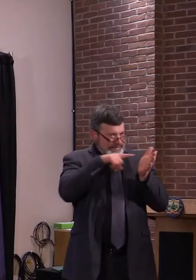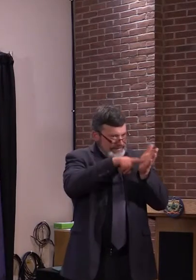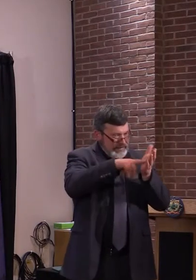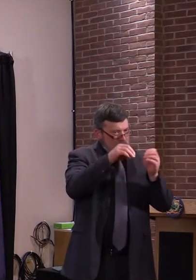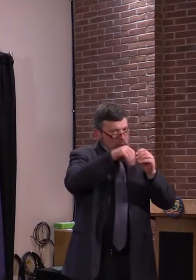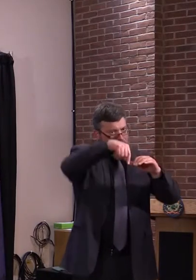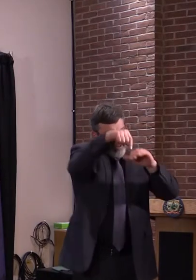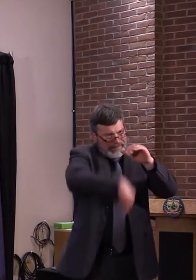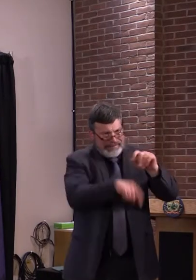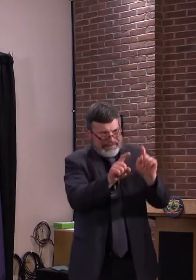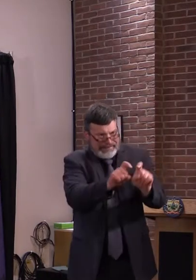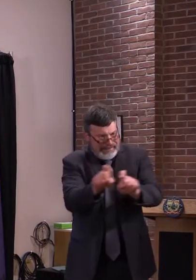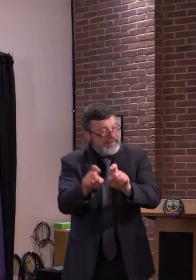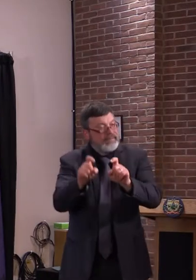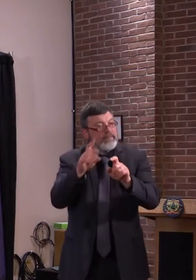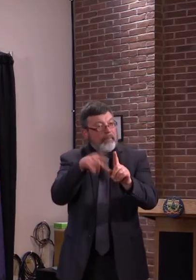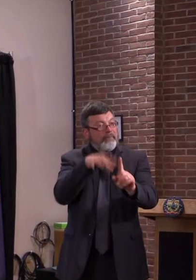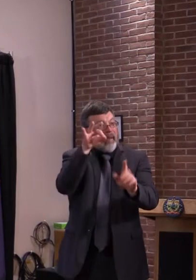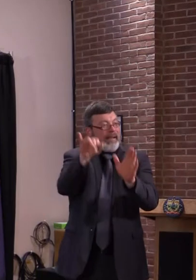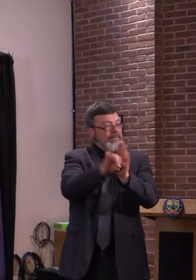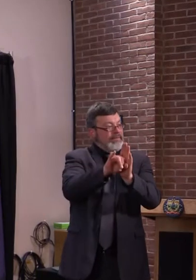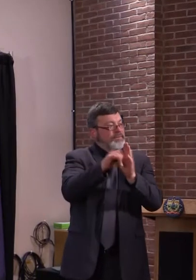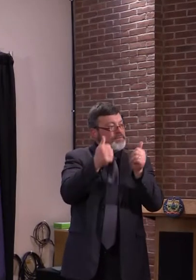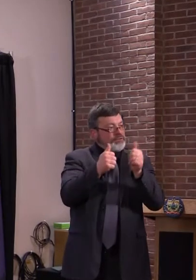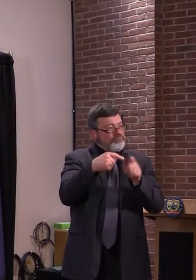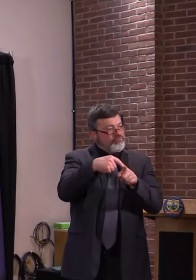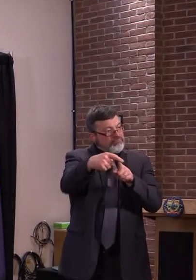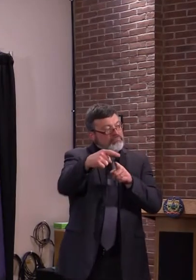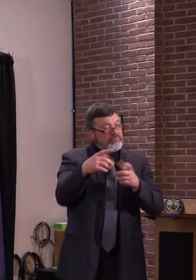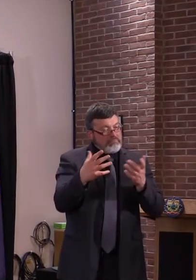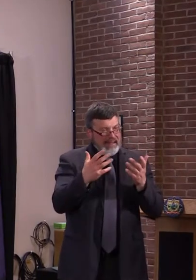virus to minimize any threats as much as we can.